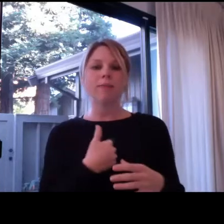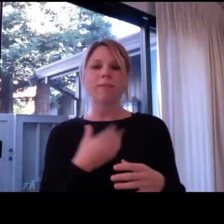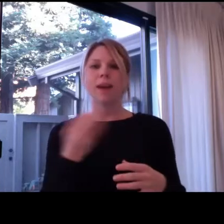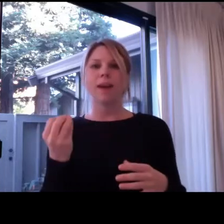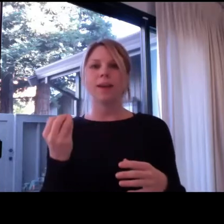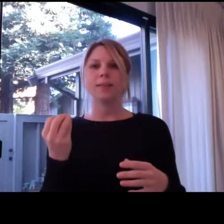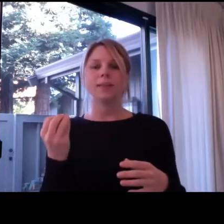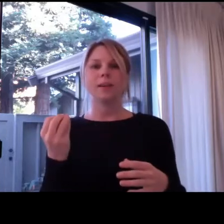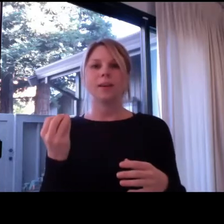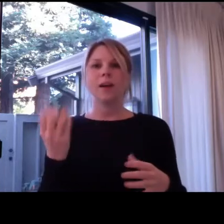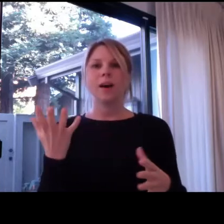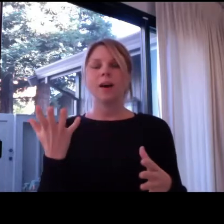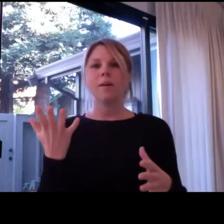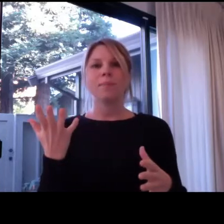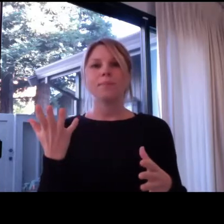myself